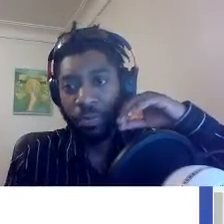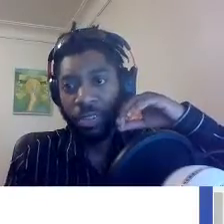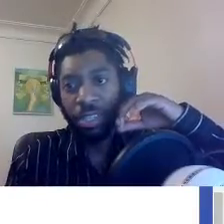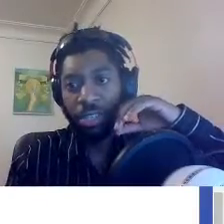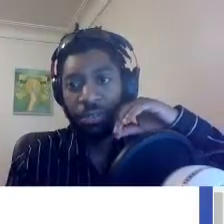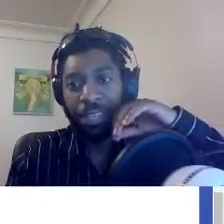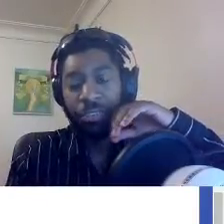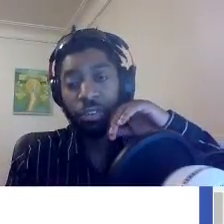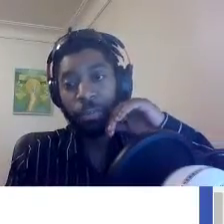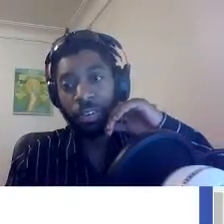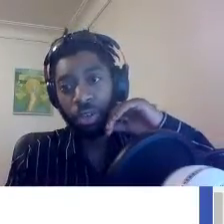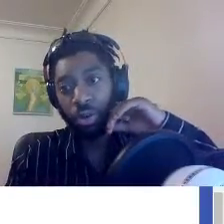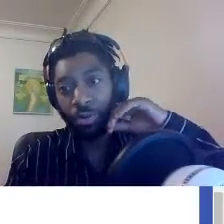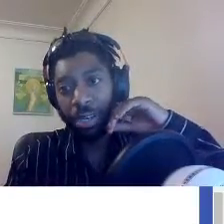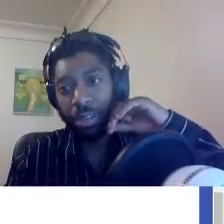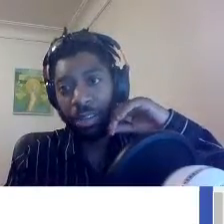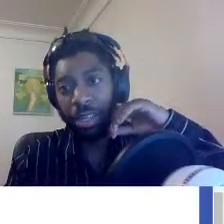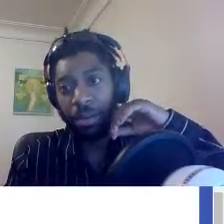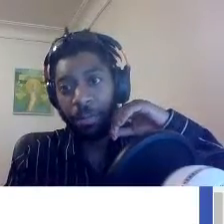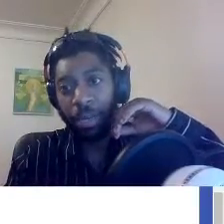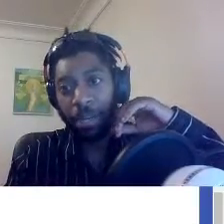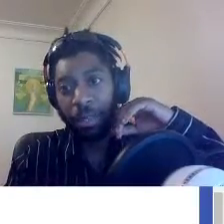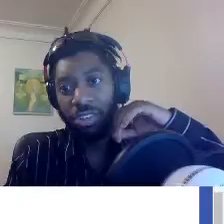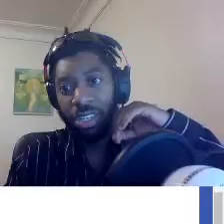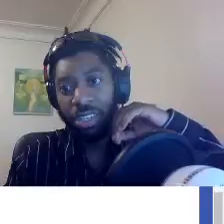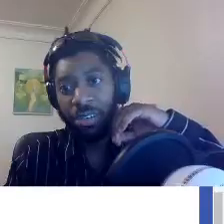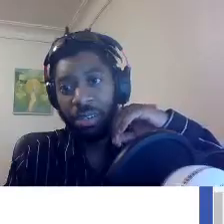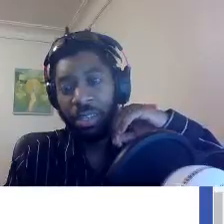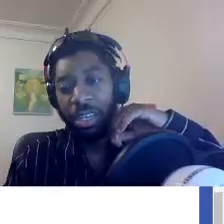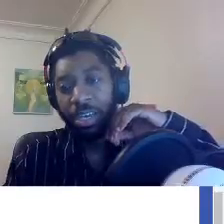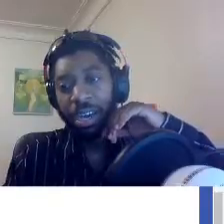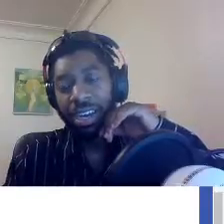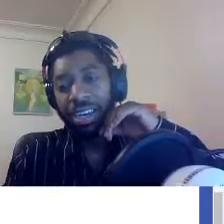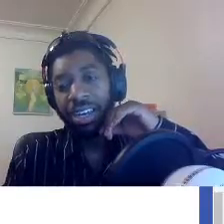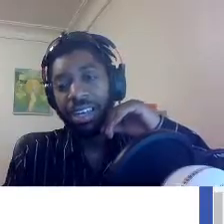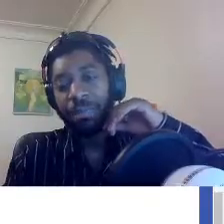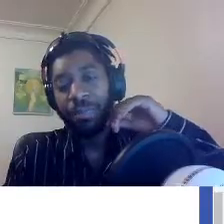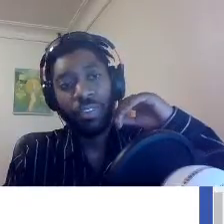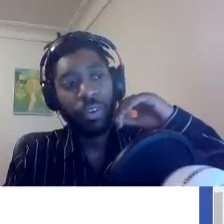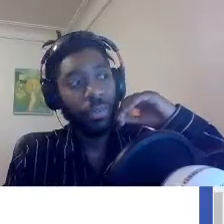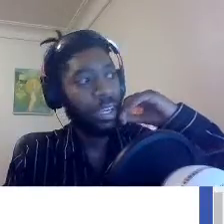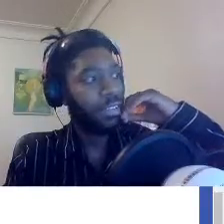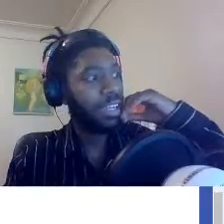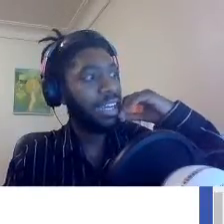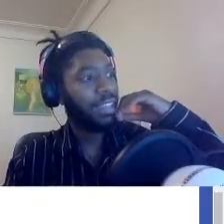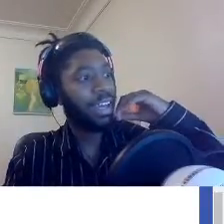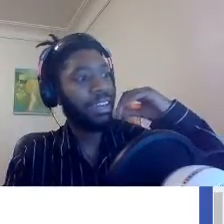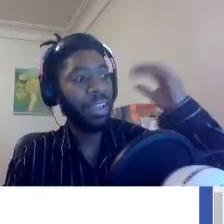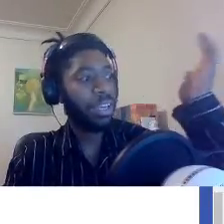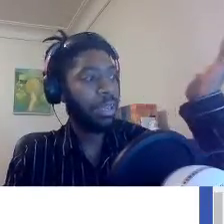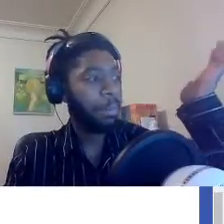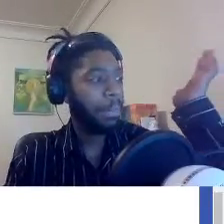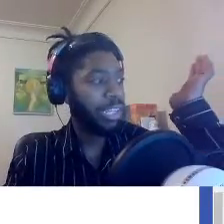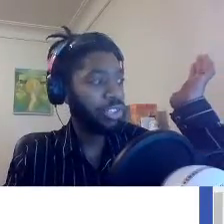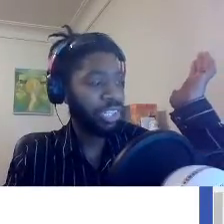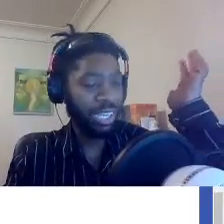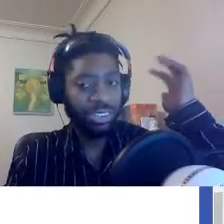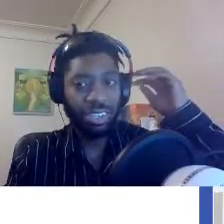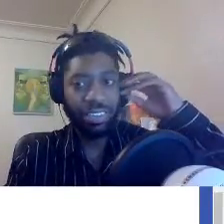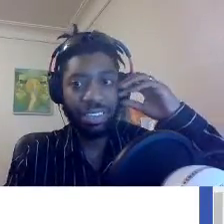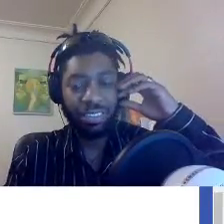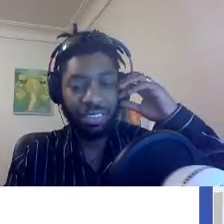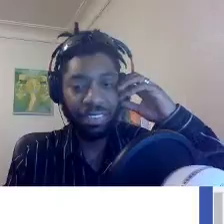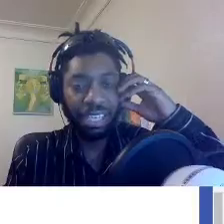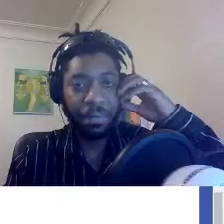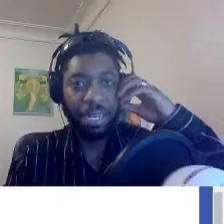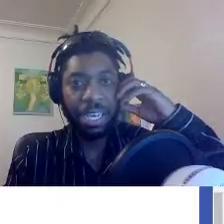Mike, hopefully your Vegas trip is going to go well. Mike mentioned here. So, like I said, not a lot of major